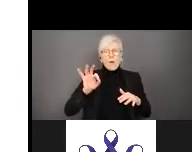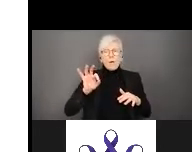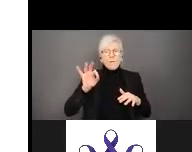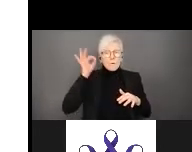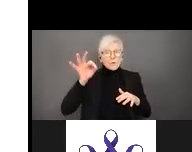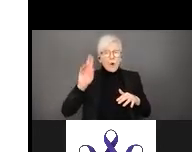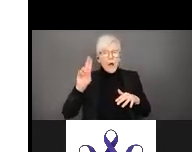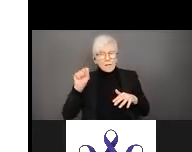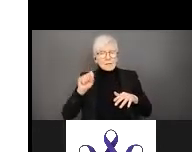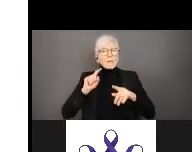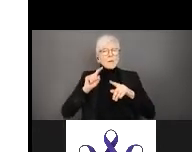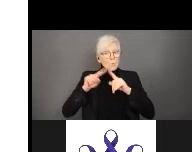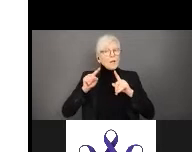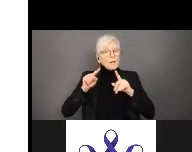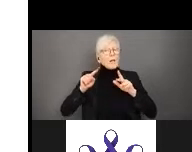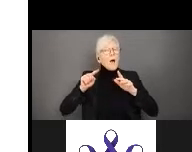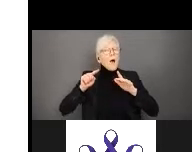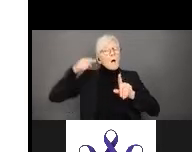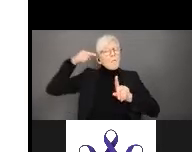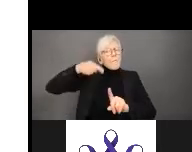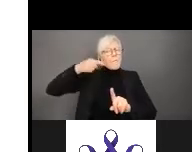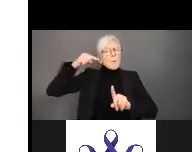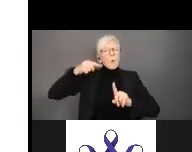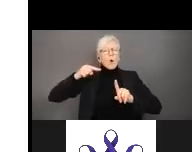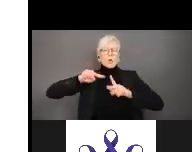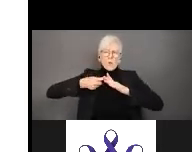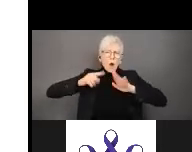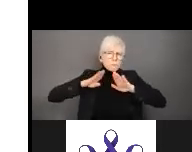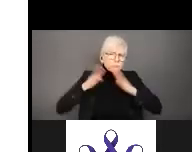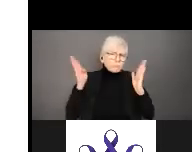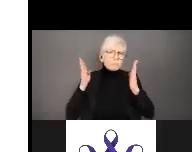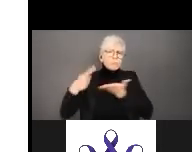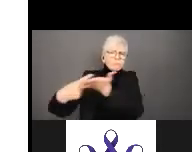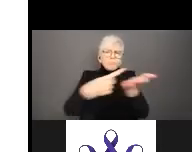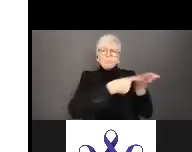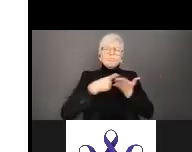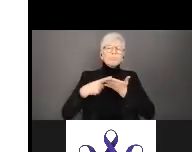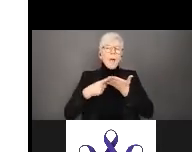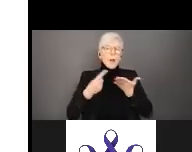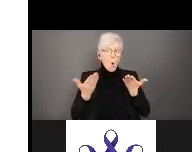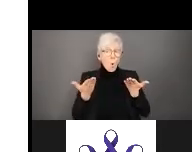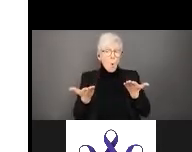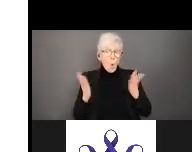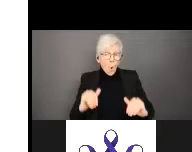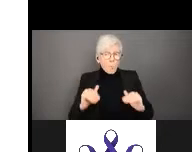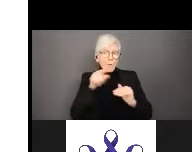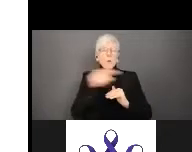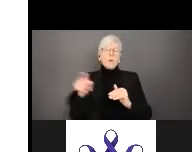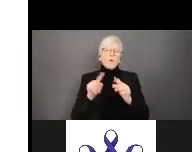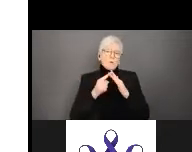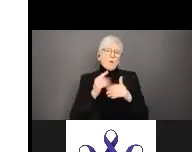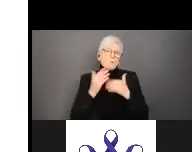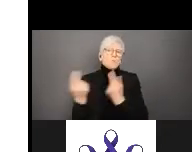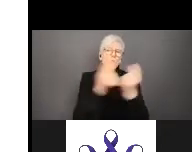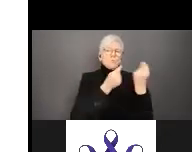conversations will include you. We hope that this will inspire you to take action. You will probably, if you go to the website that I mentioned